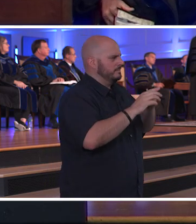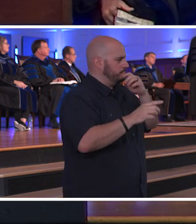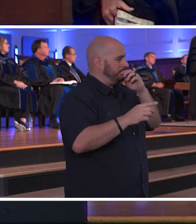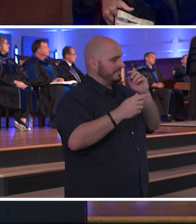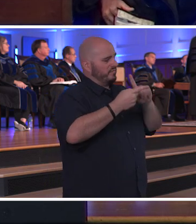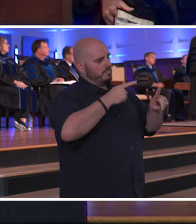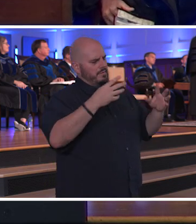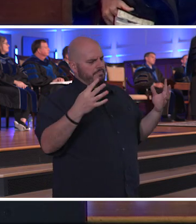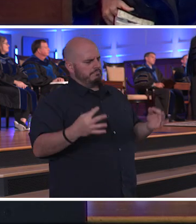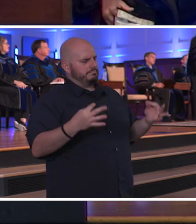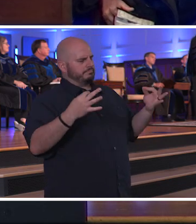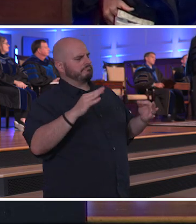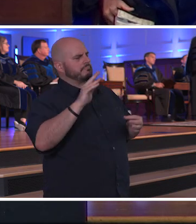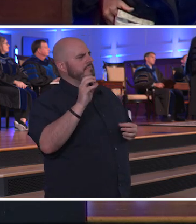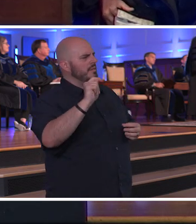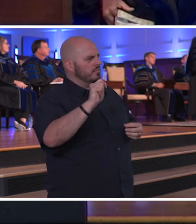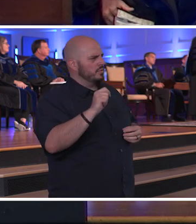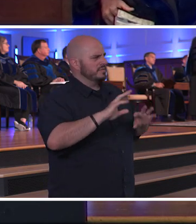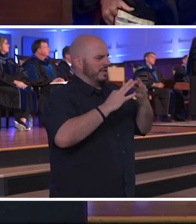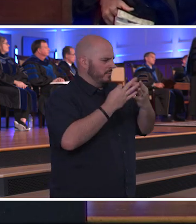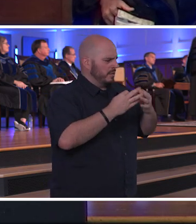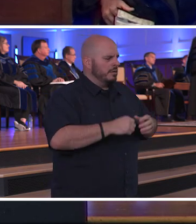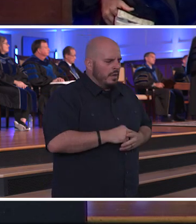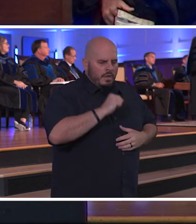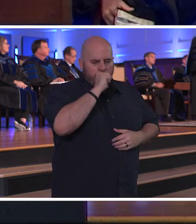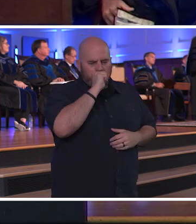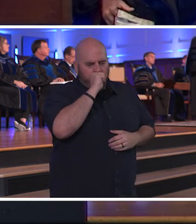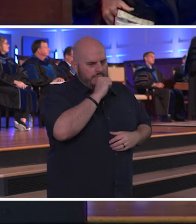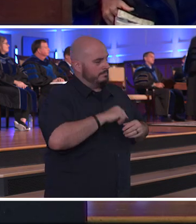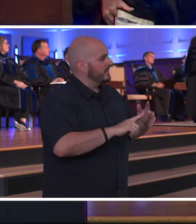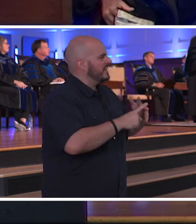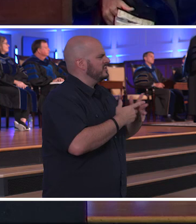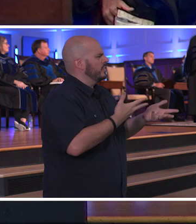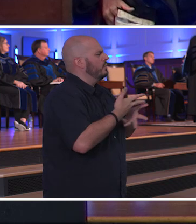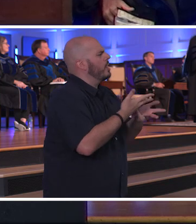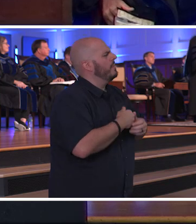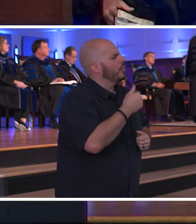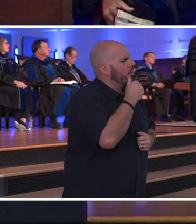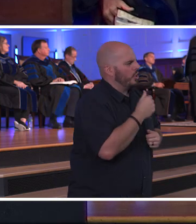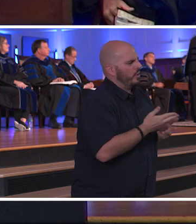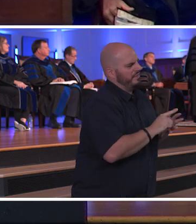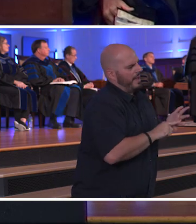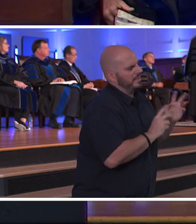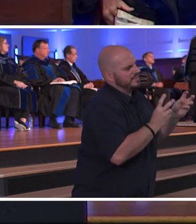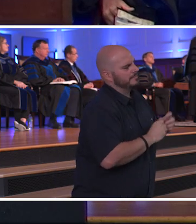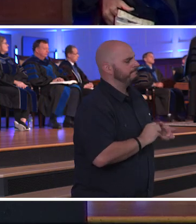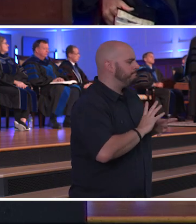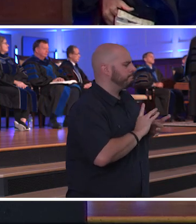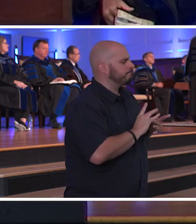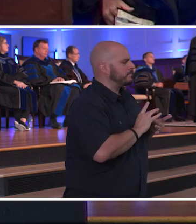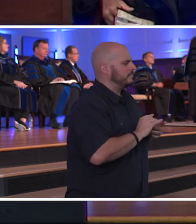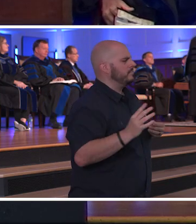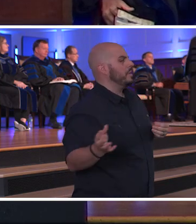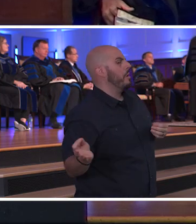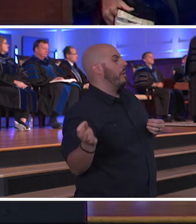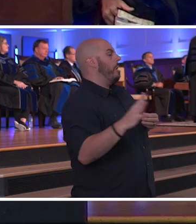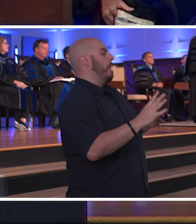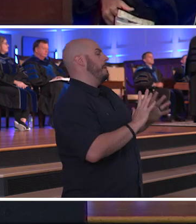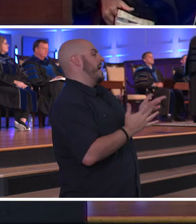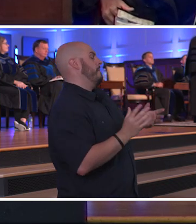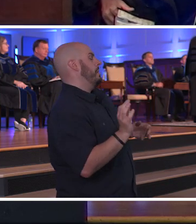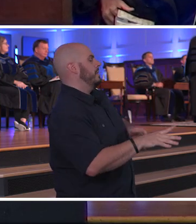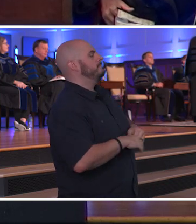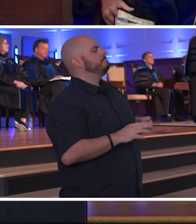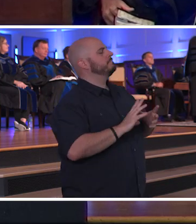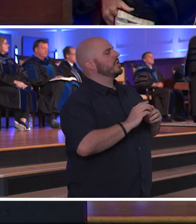would talk initially about girl things, but they would also eventually move to the Bible and the gospel. For 1 month,